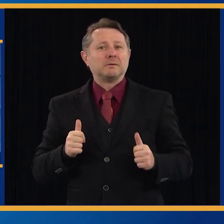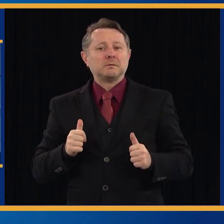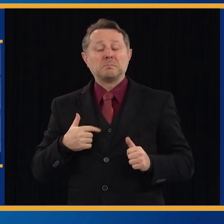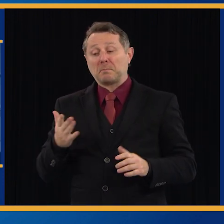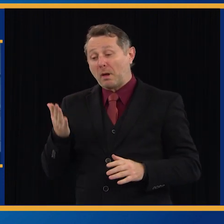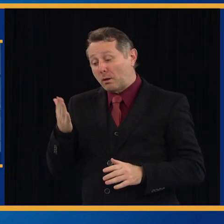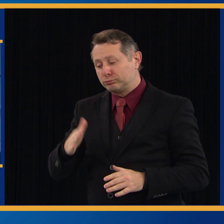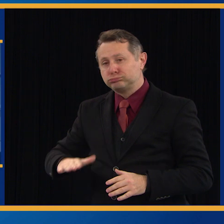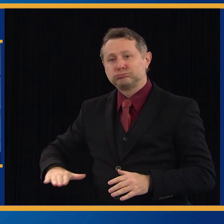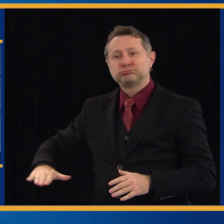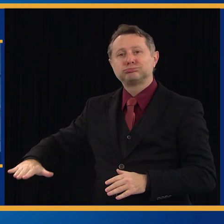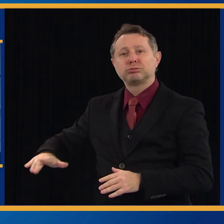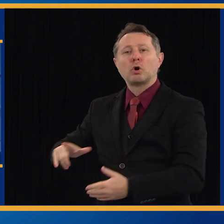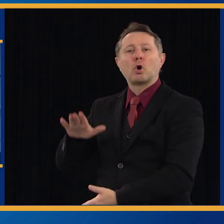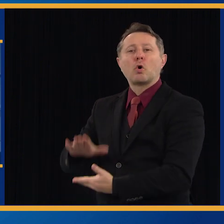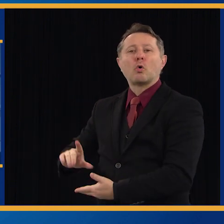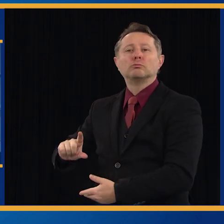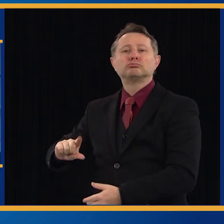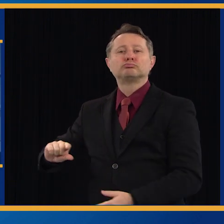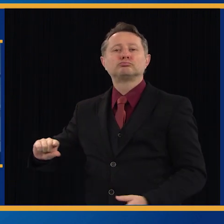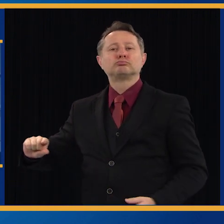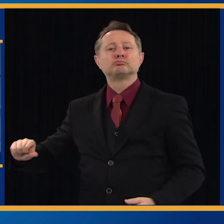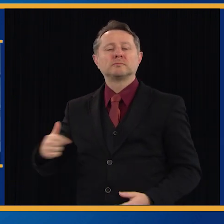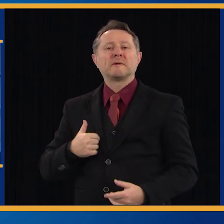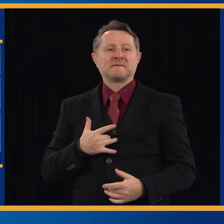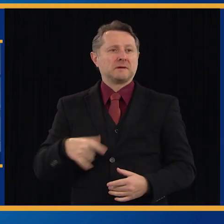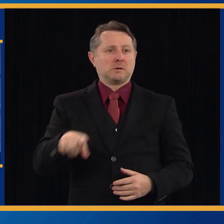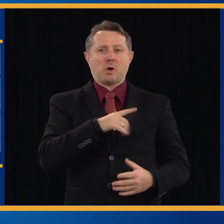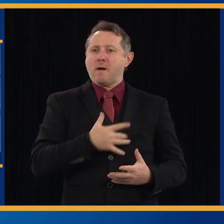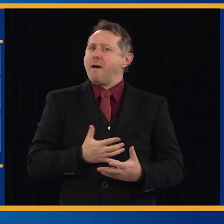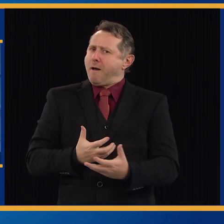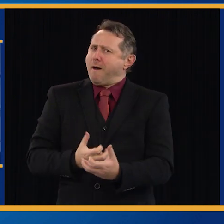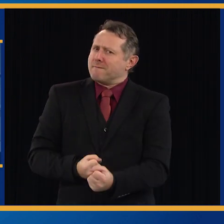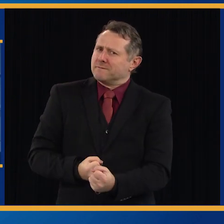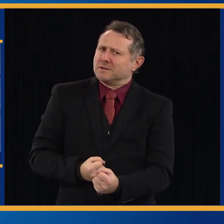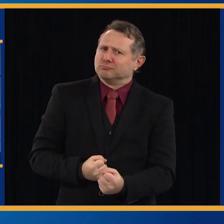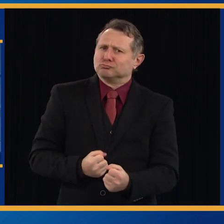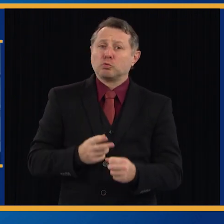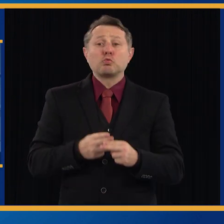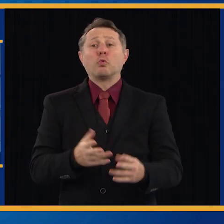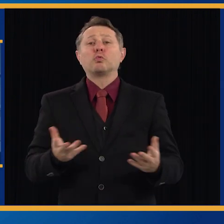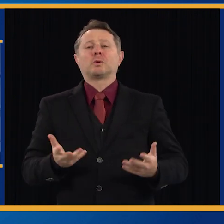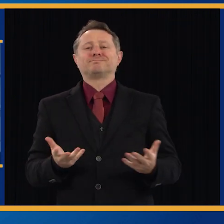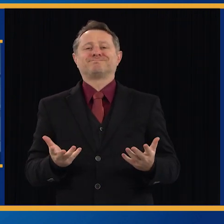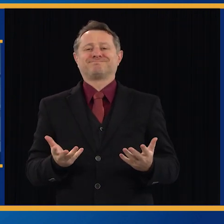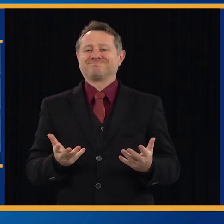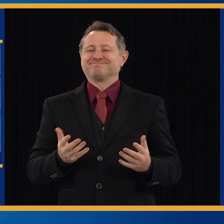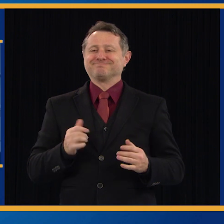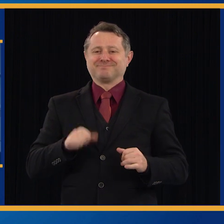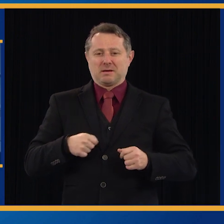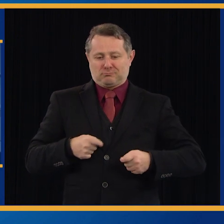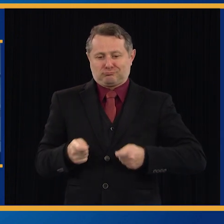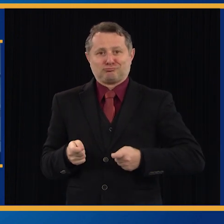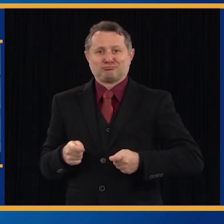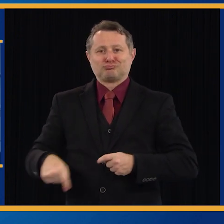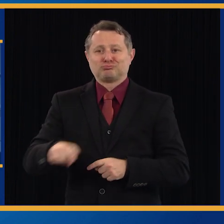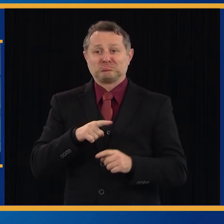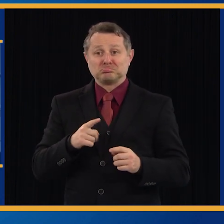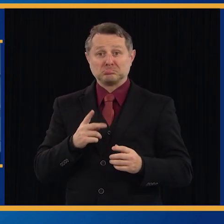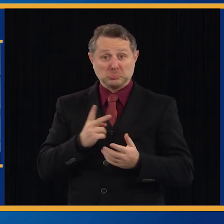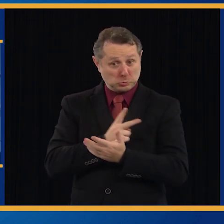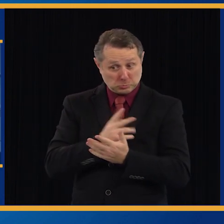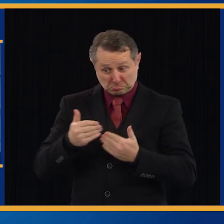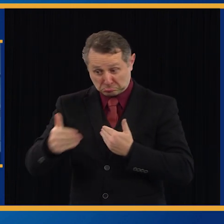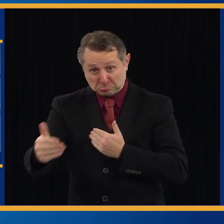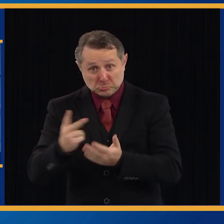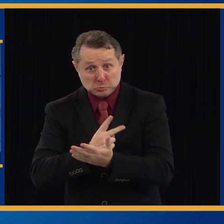some confidence that we have a margin of error? Does it take 2 weeks for it to come down? Some projections